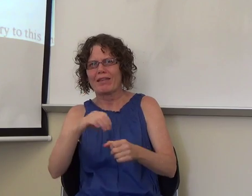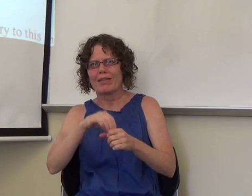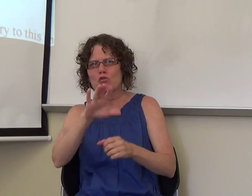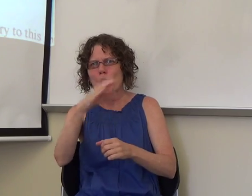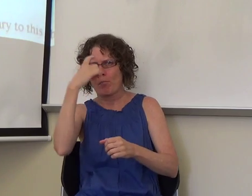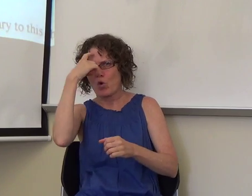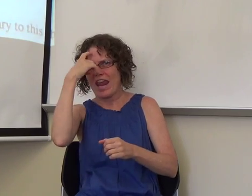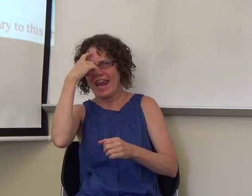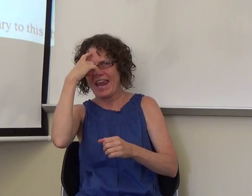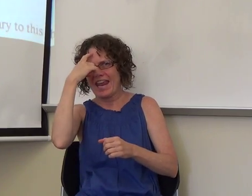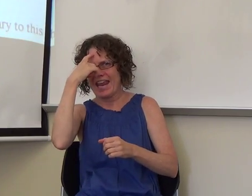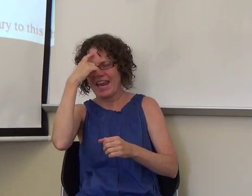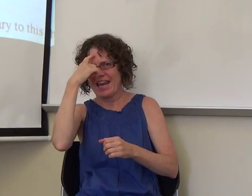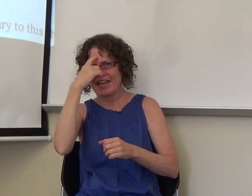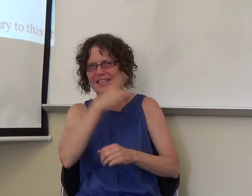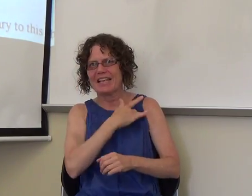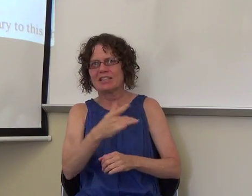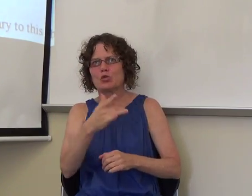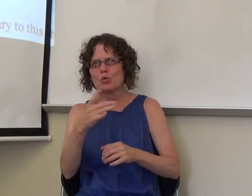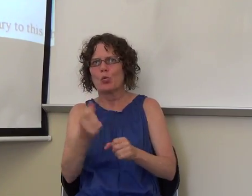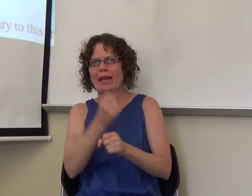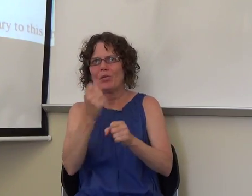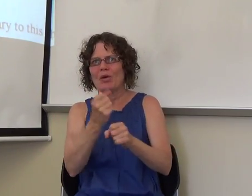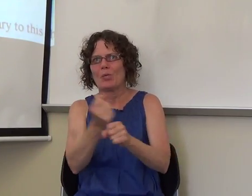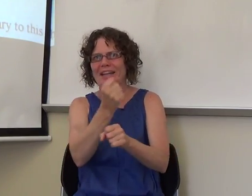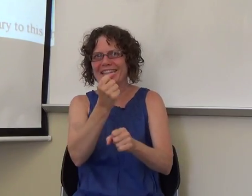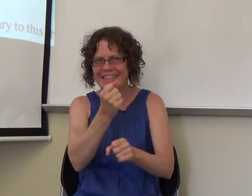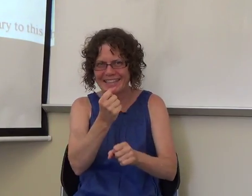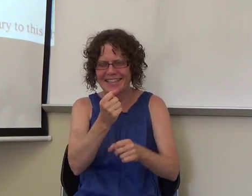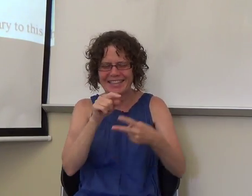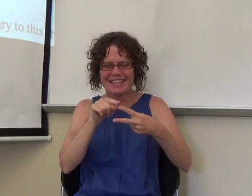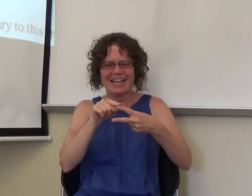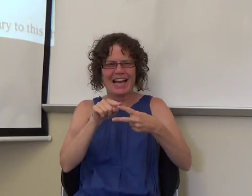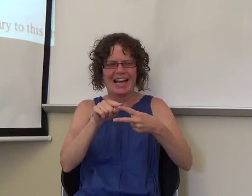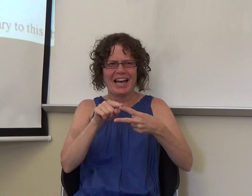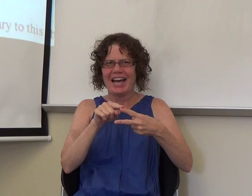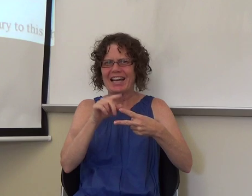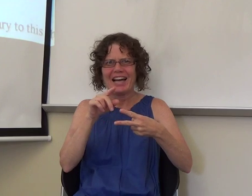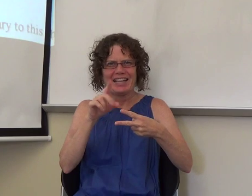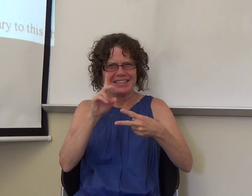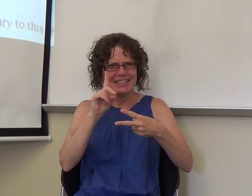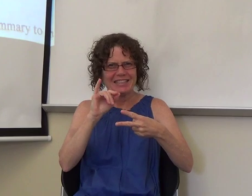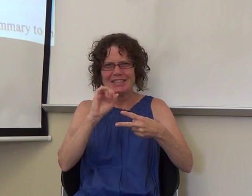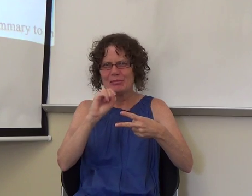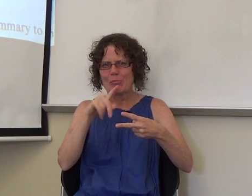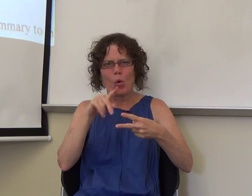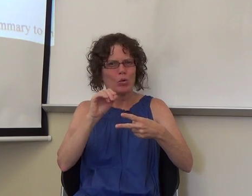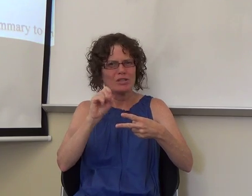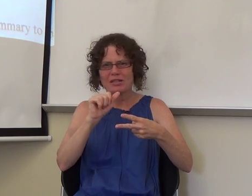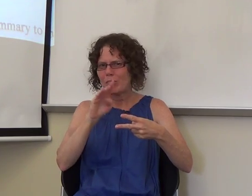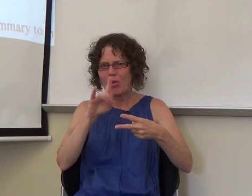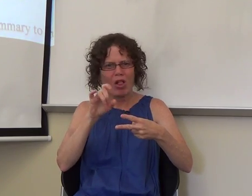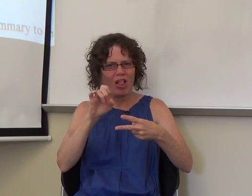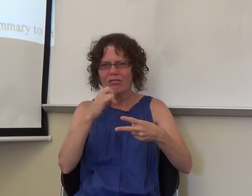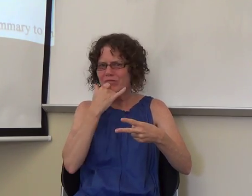you see it, you say, oh, I see, that doesn't say disposable, it says dispensable. Okay? Dispensable. That's what they're going to help you